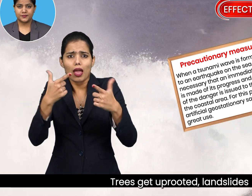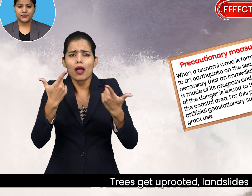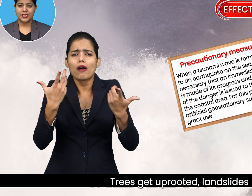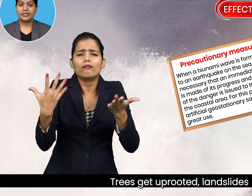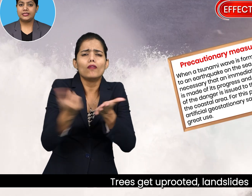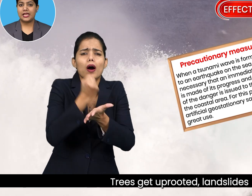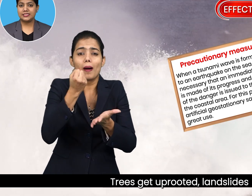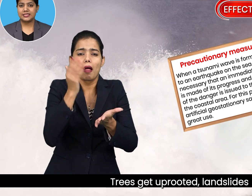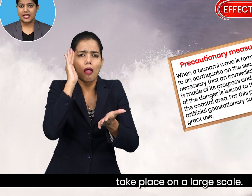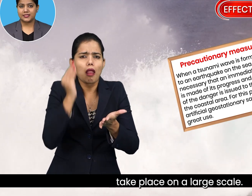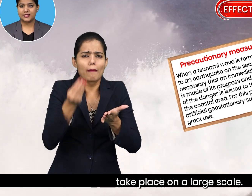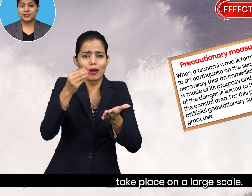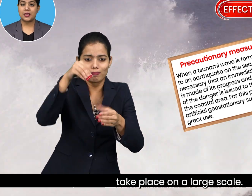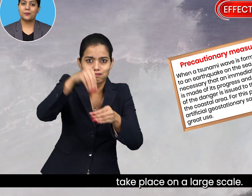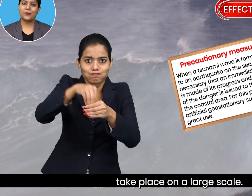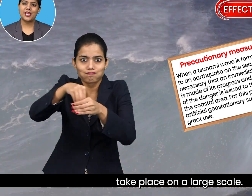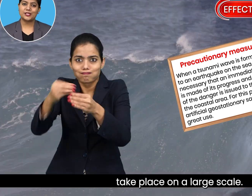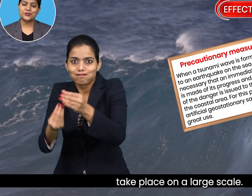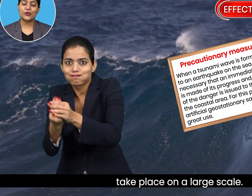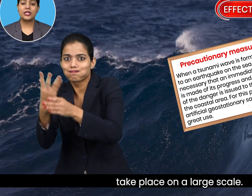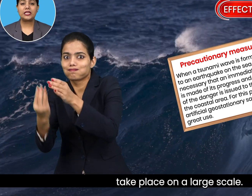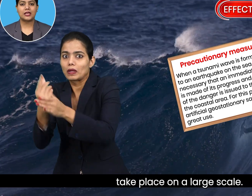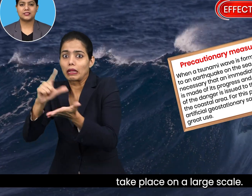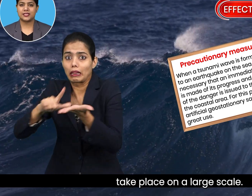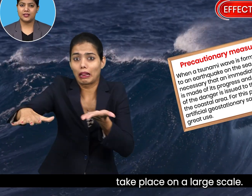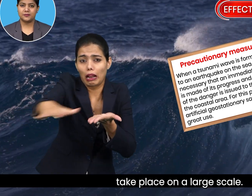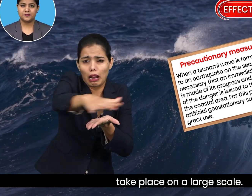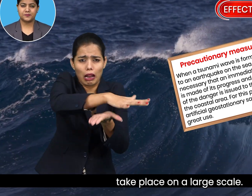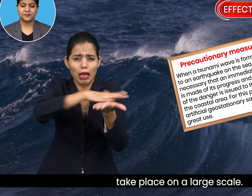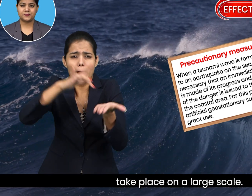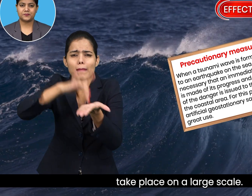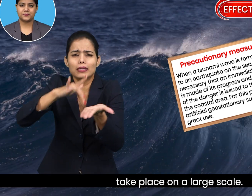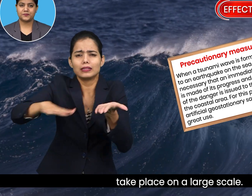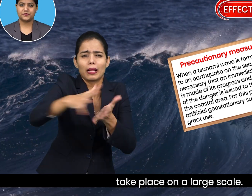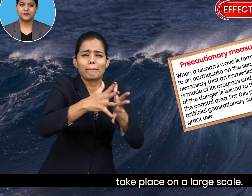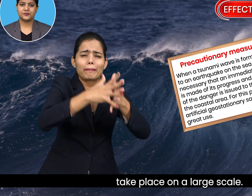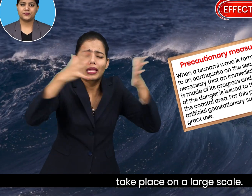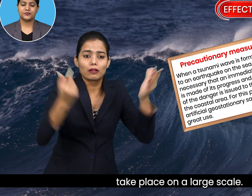uprooted. Landslides take place on a large scale.